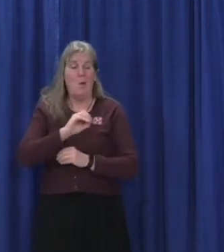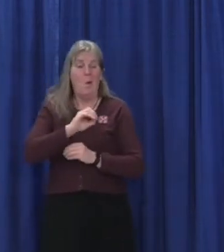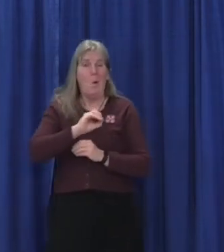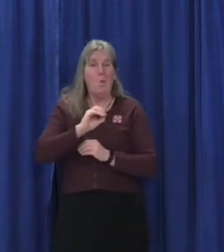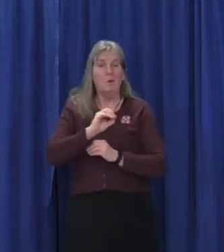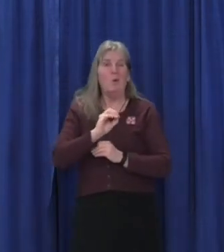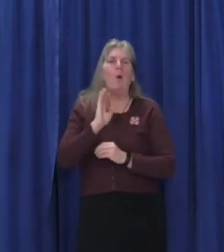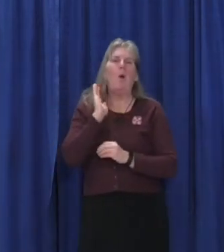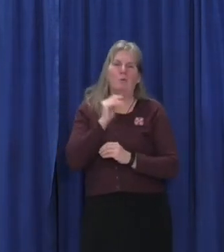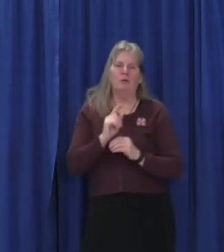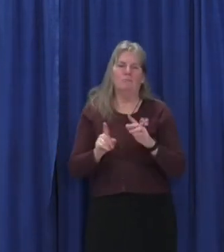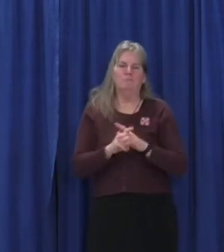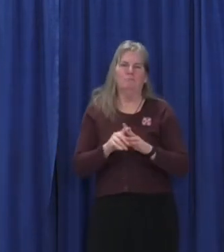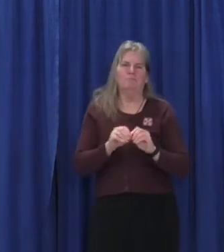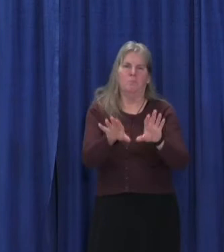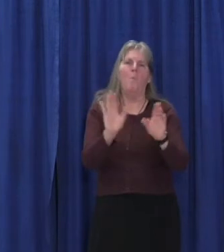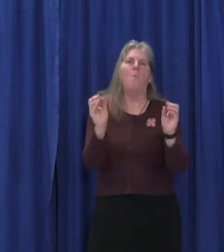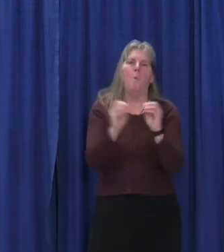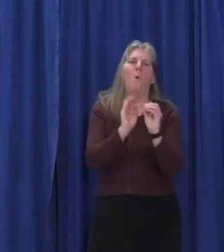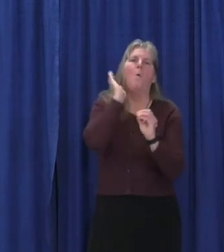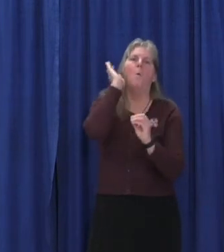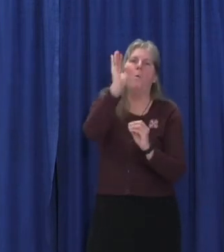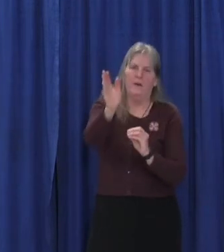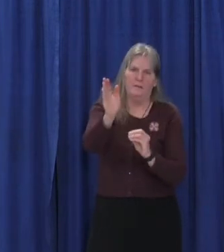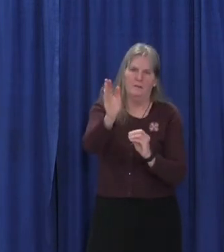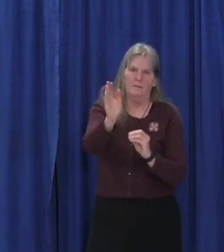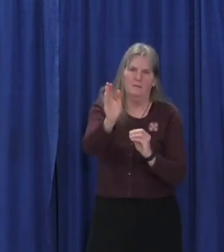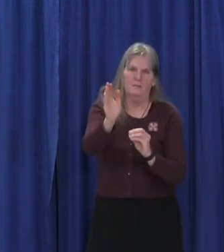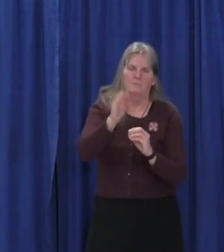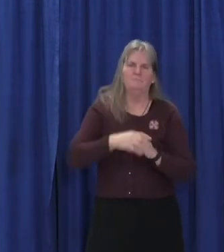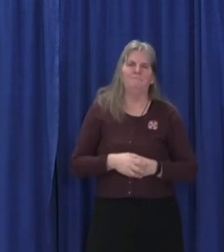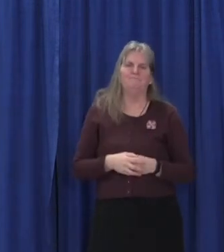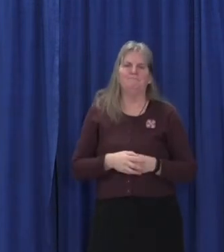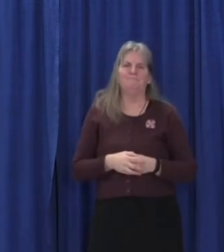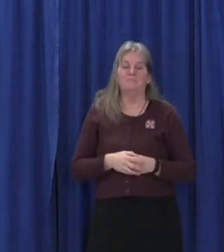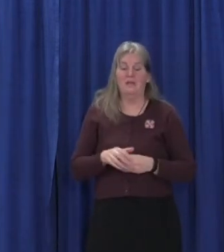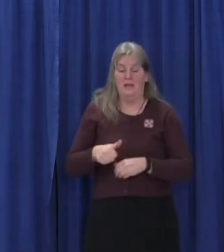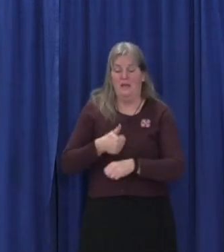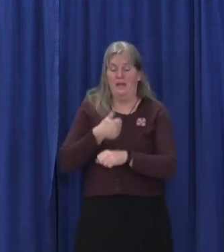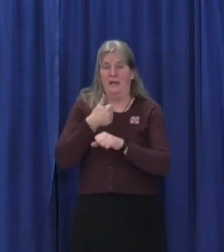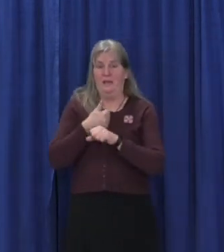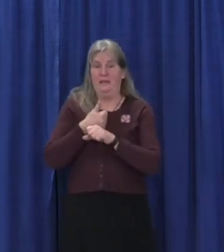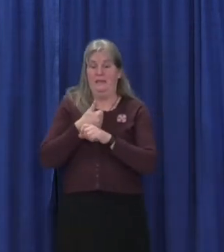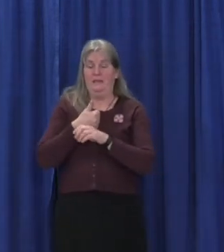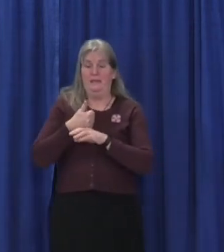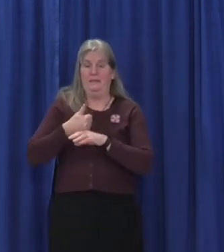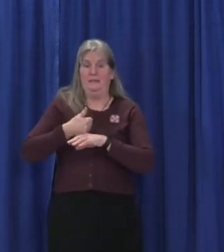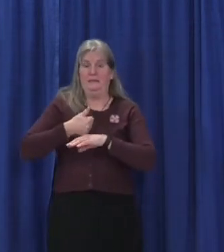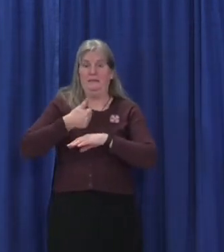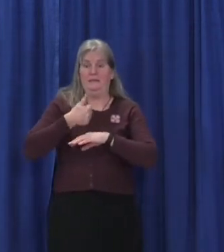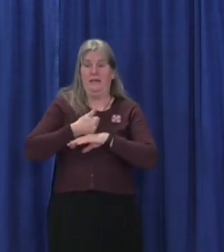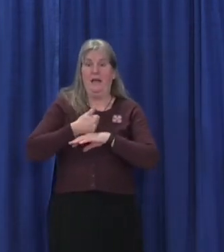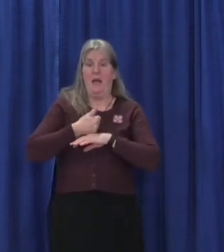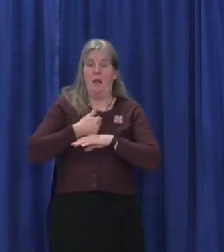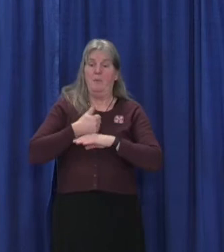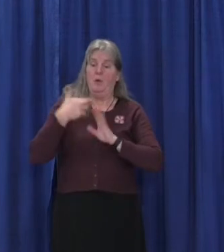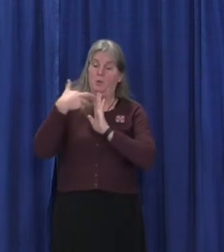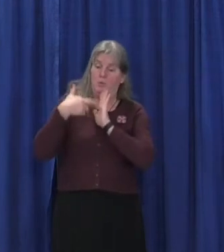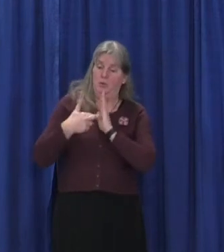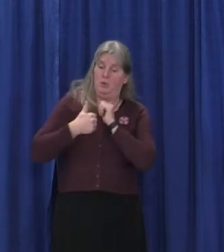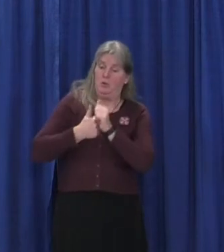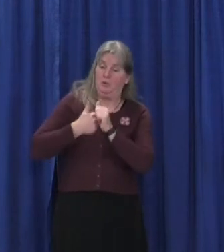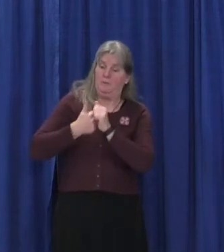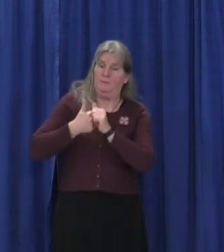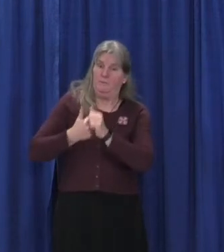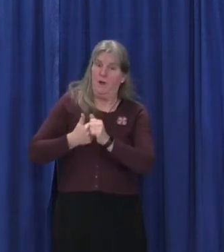it will occur. If we think about the layers of protection as turning what could be dry firewood into wet wood